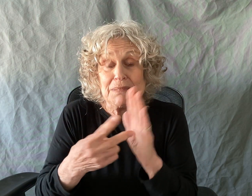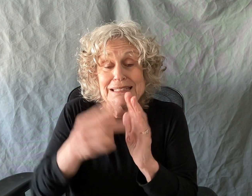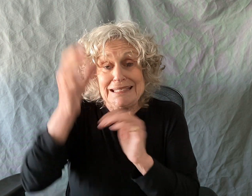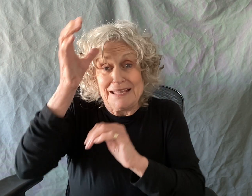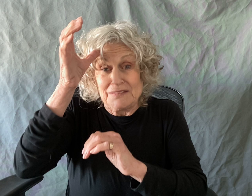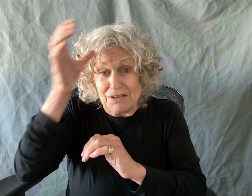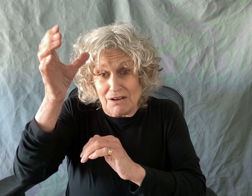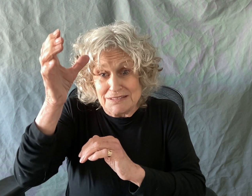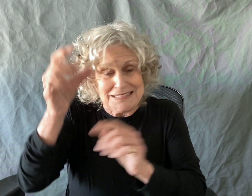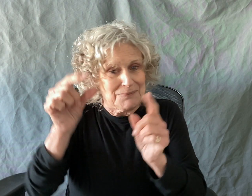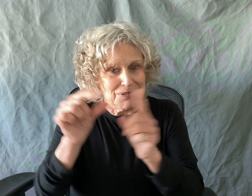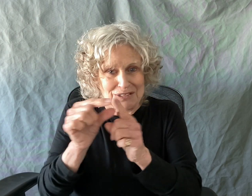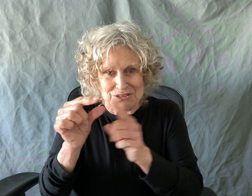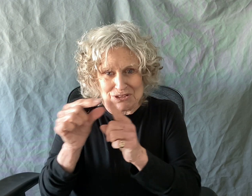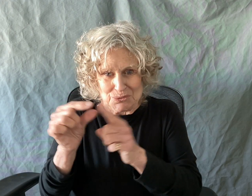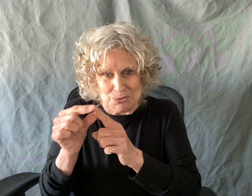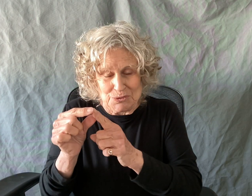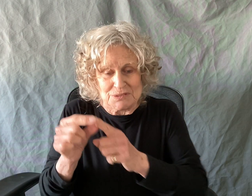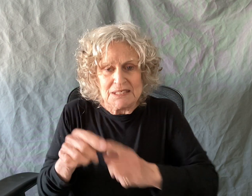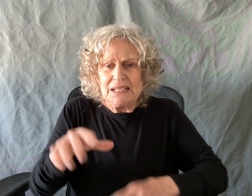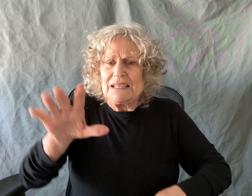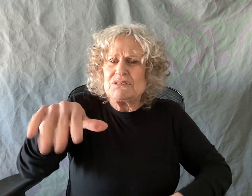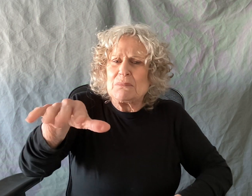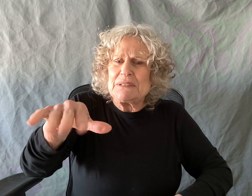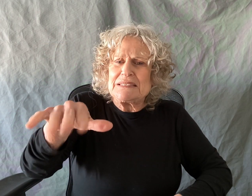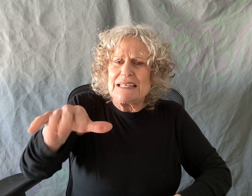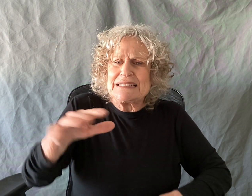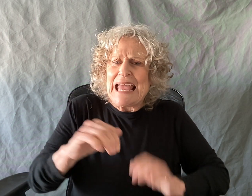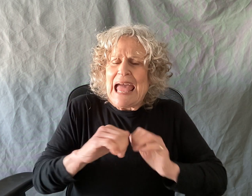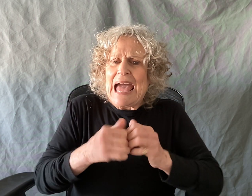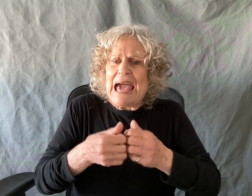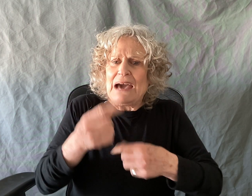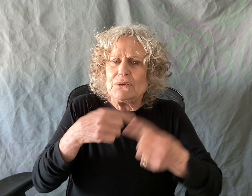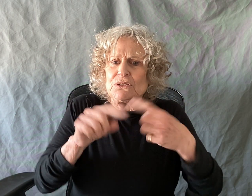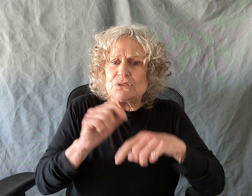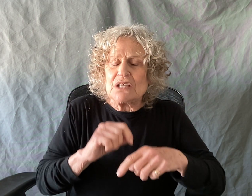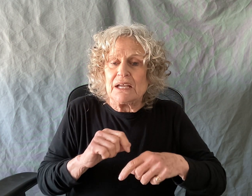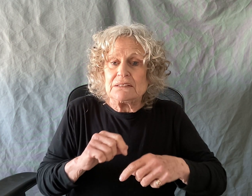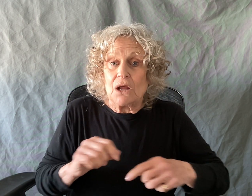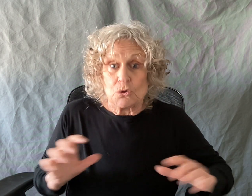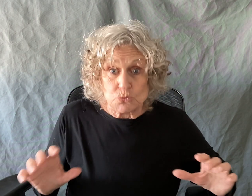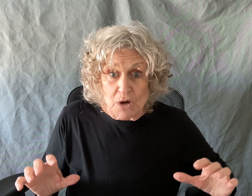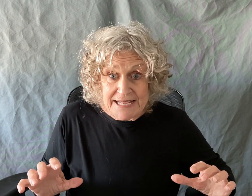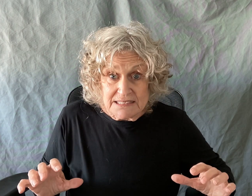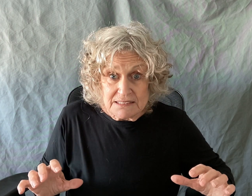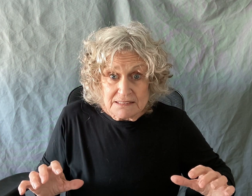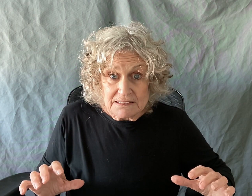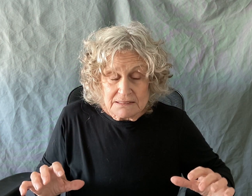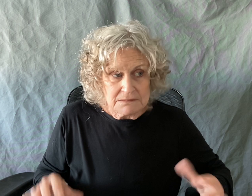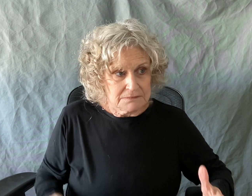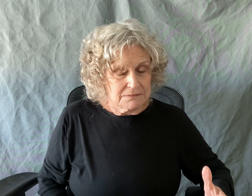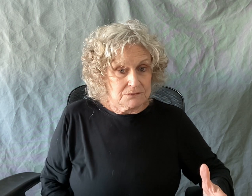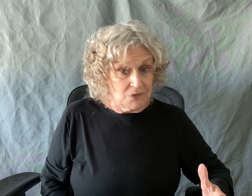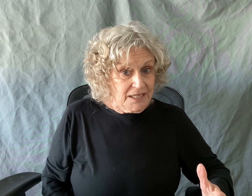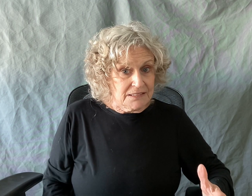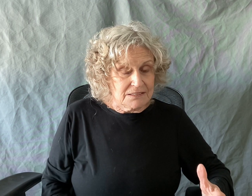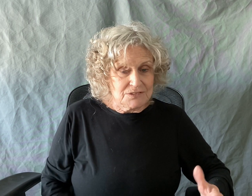meaning and the concept, not just the words. If somebody says, how do you sign right? Right? Do you